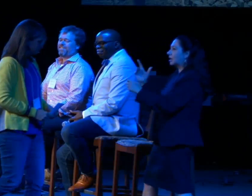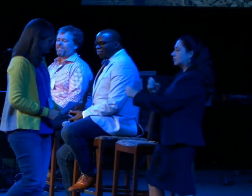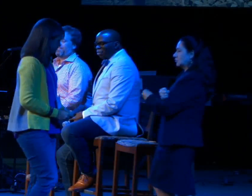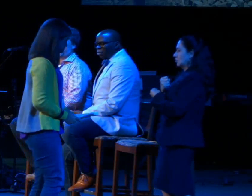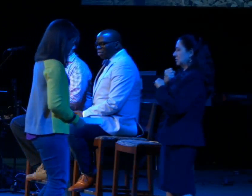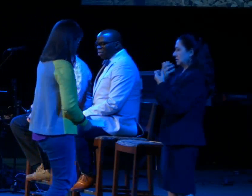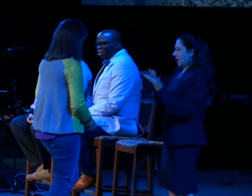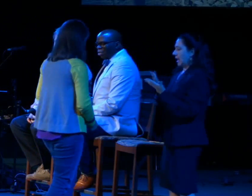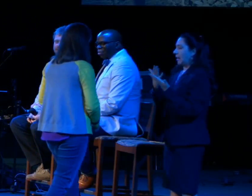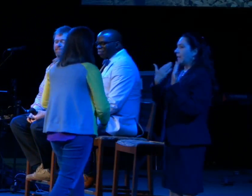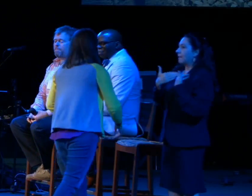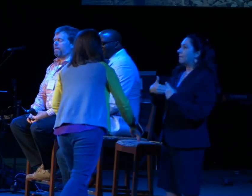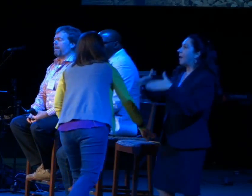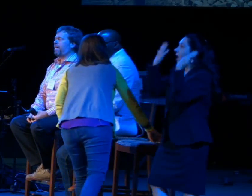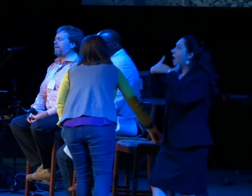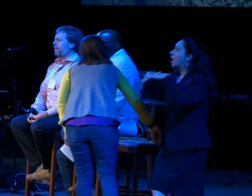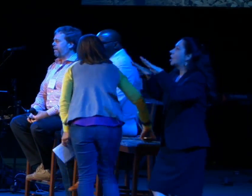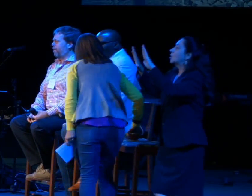1,000